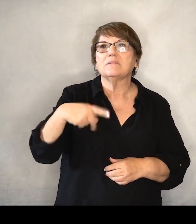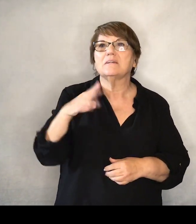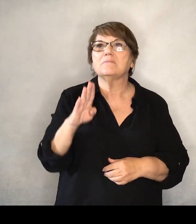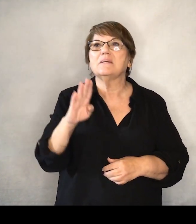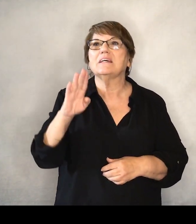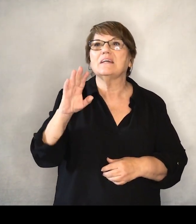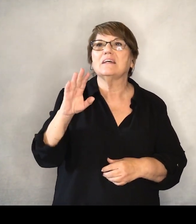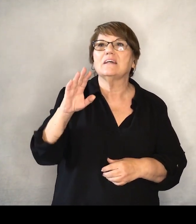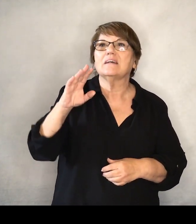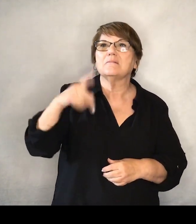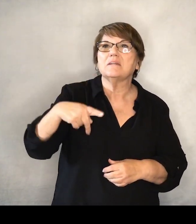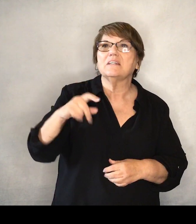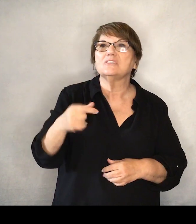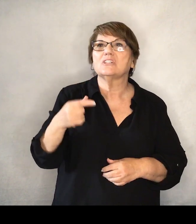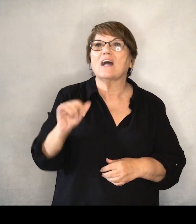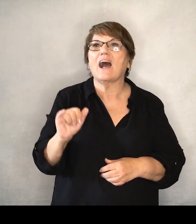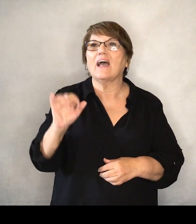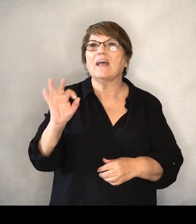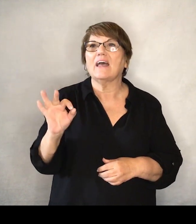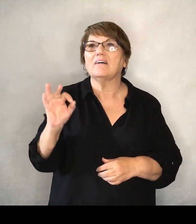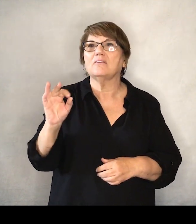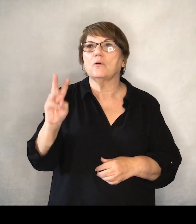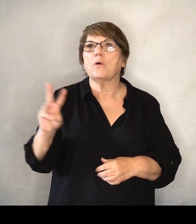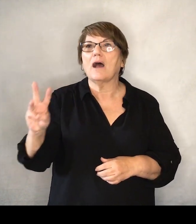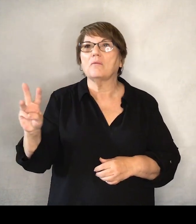Any guesses on this one?